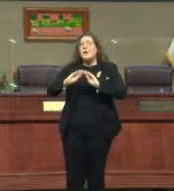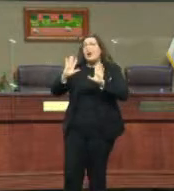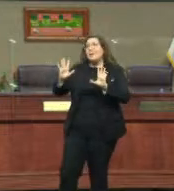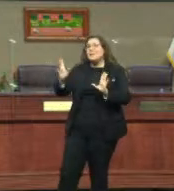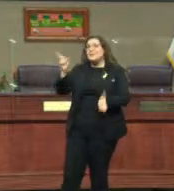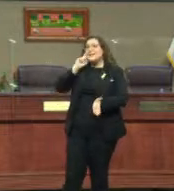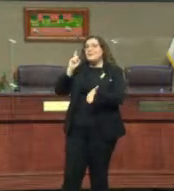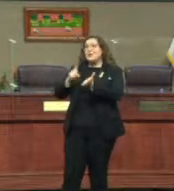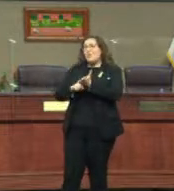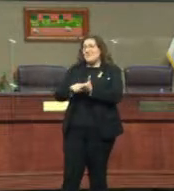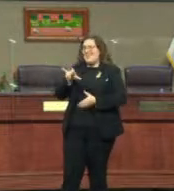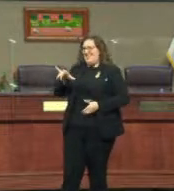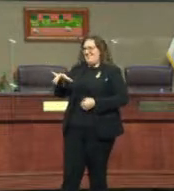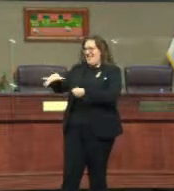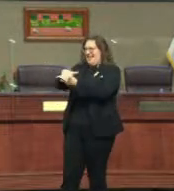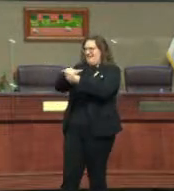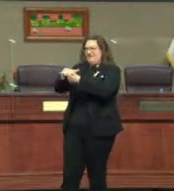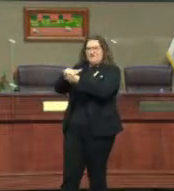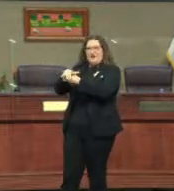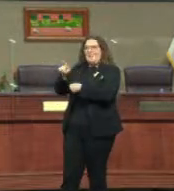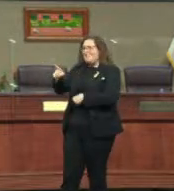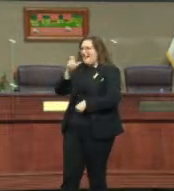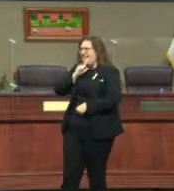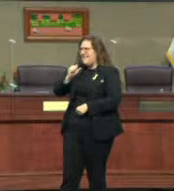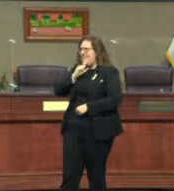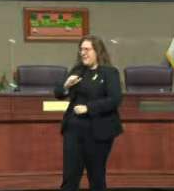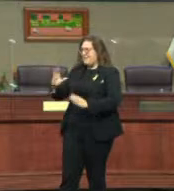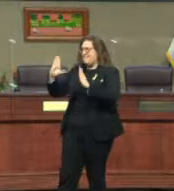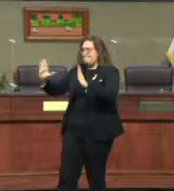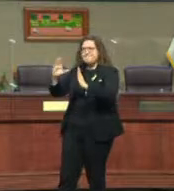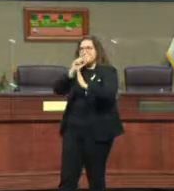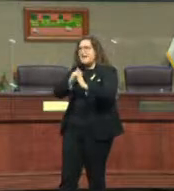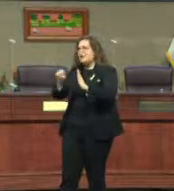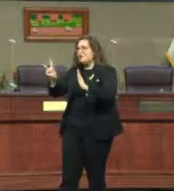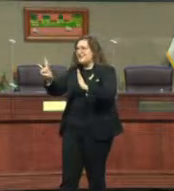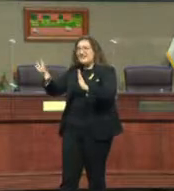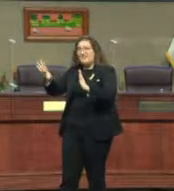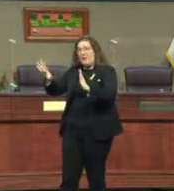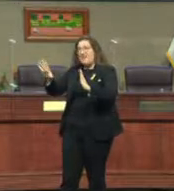that group age, then the number of cases are decreasing.